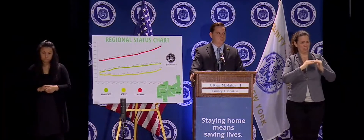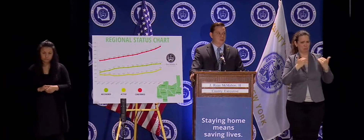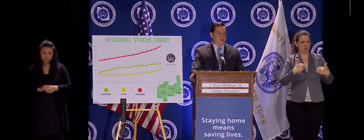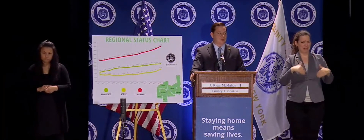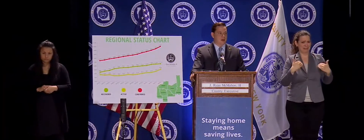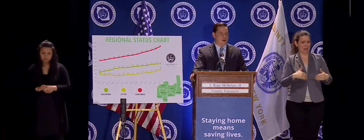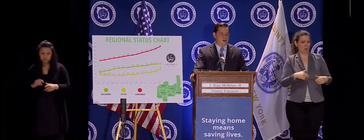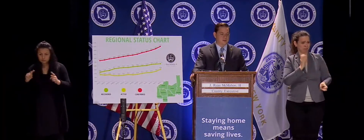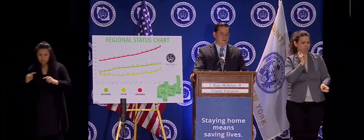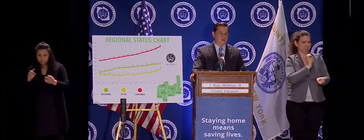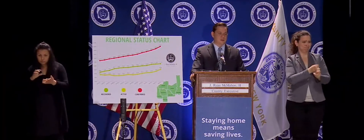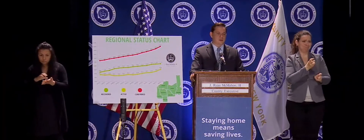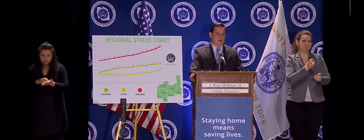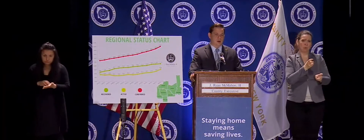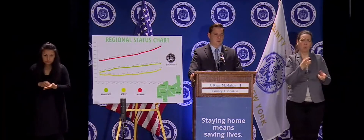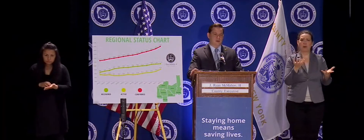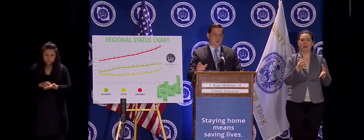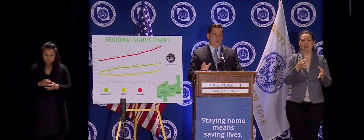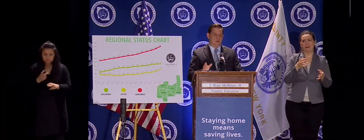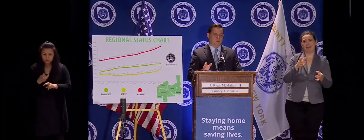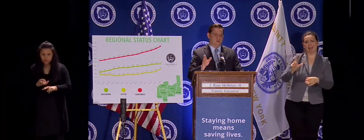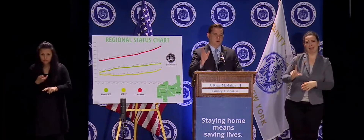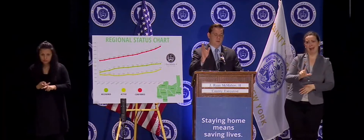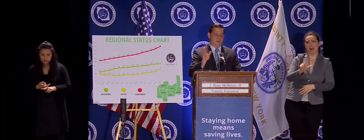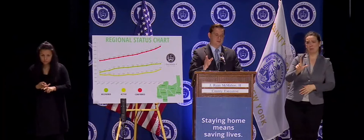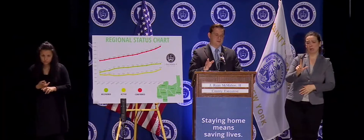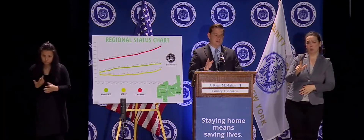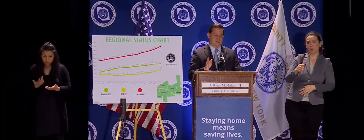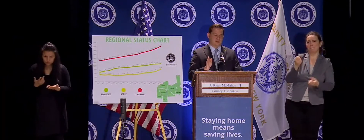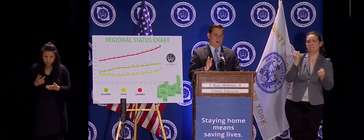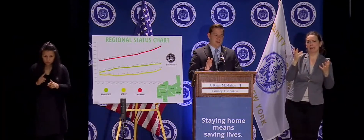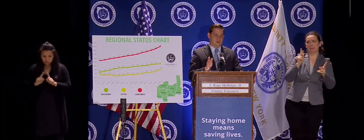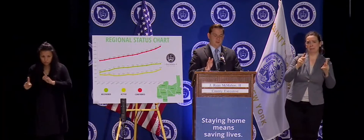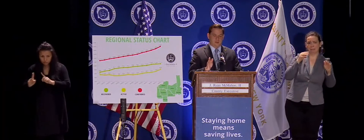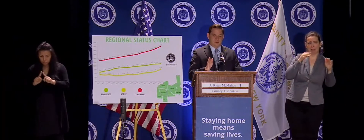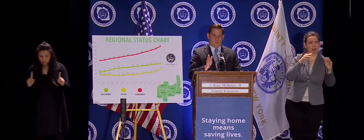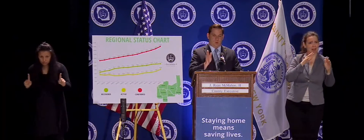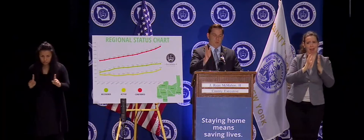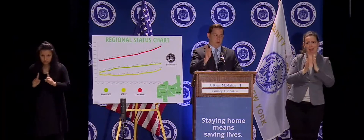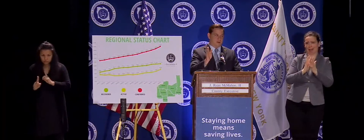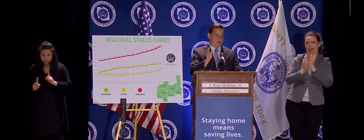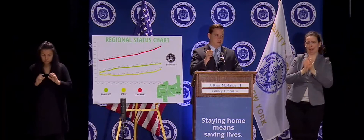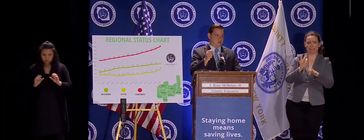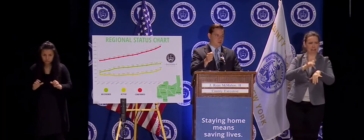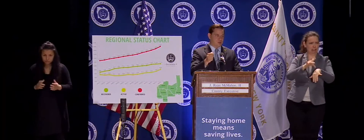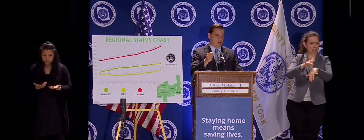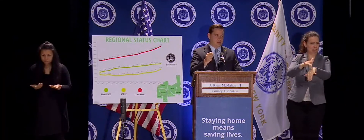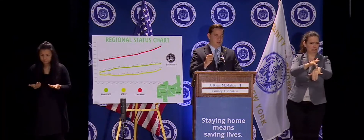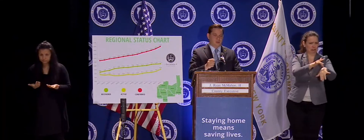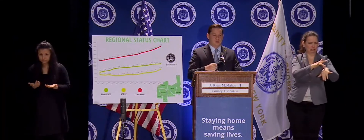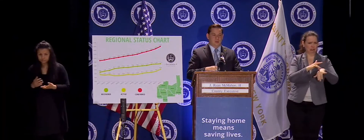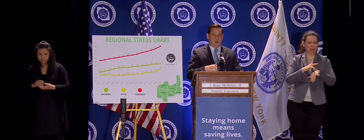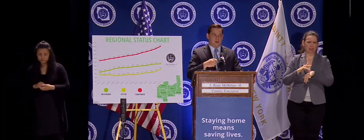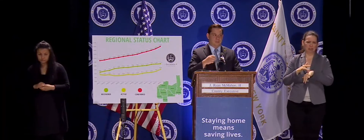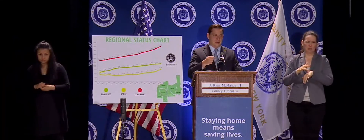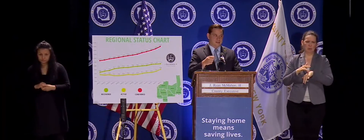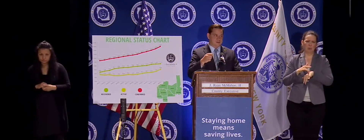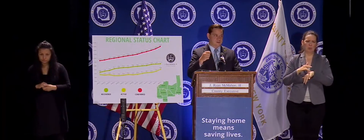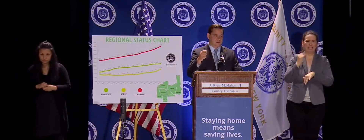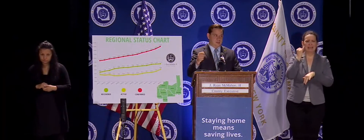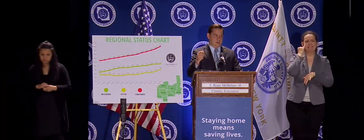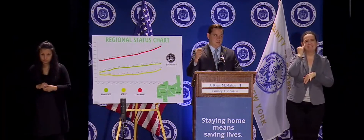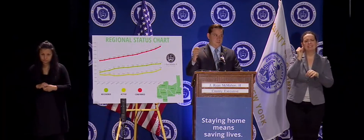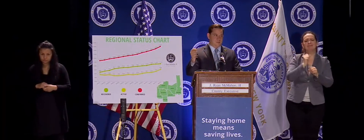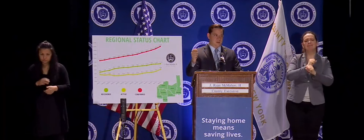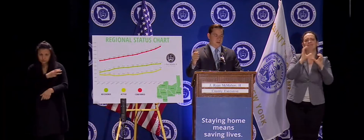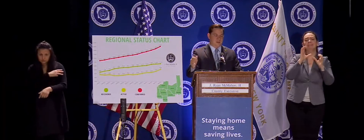libraries. In our building, if you come into the Civic Center right now, one point of entrance, security, masks,